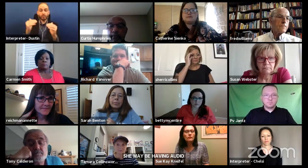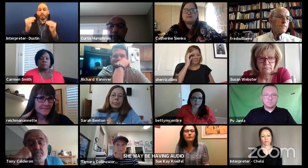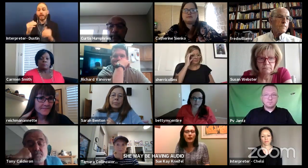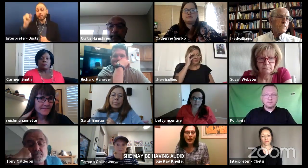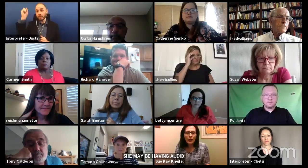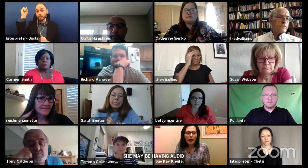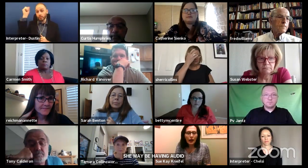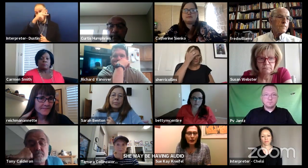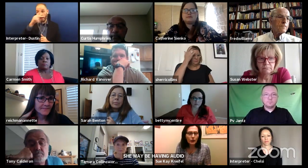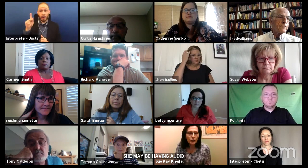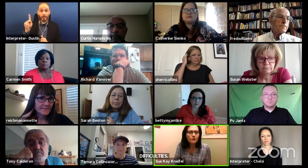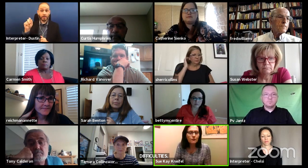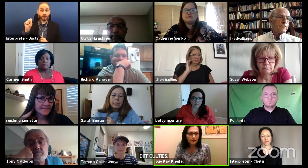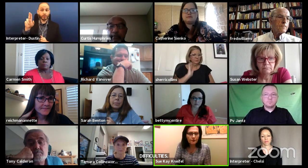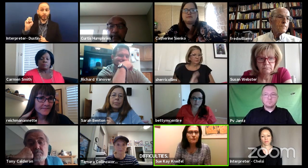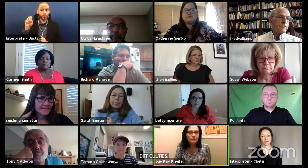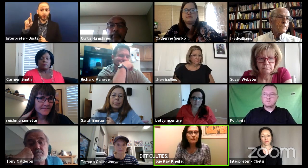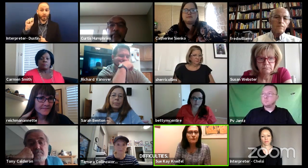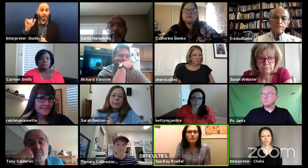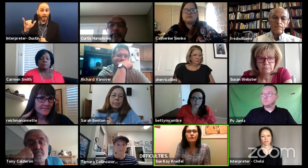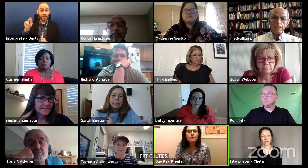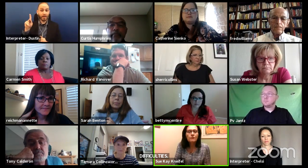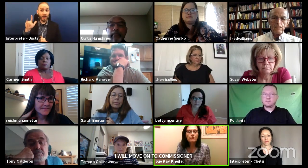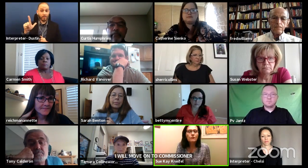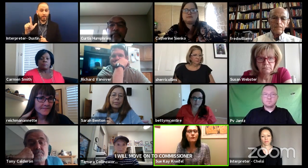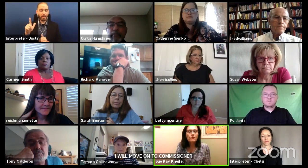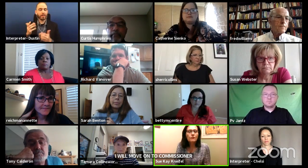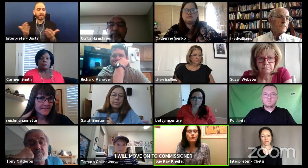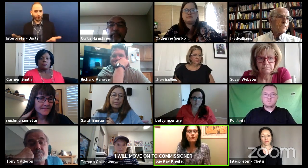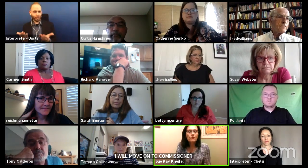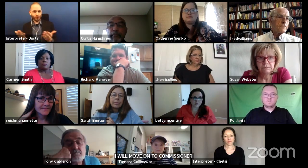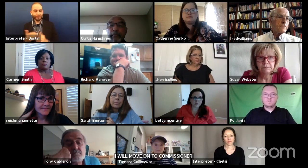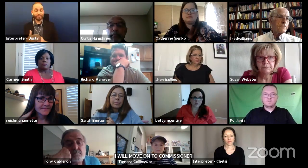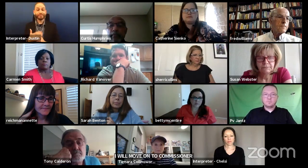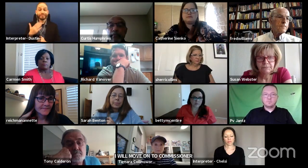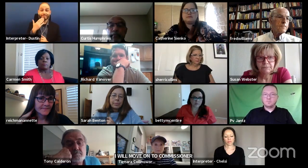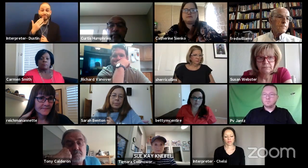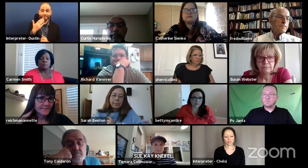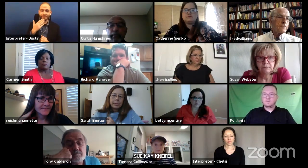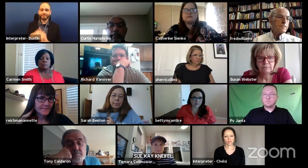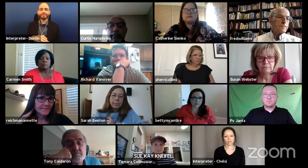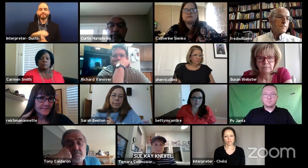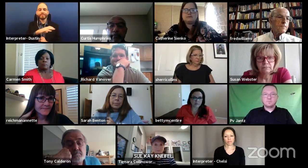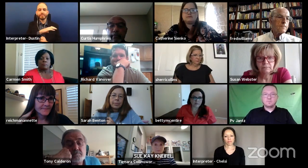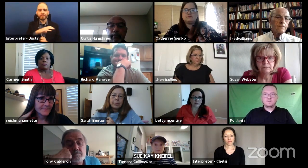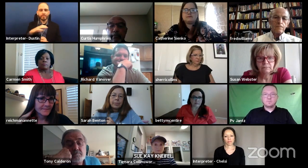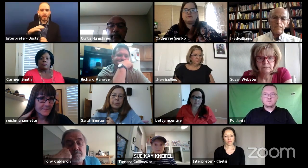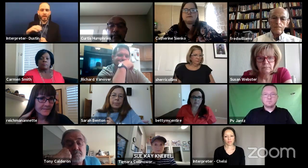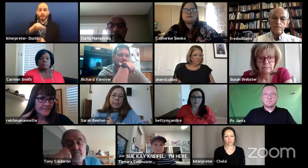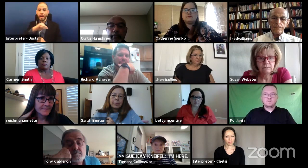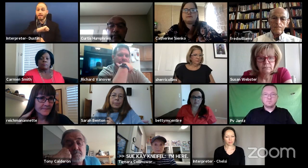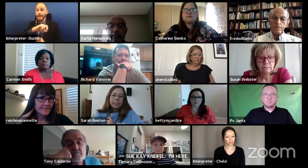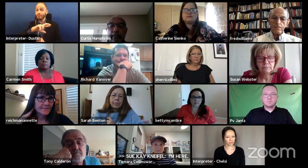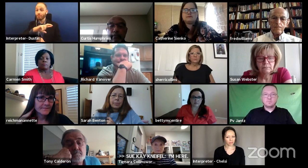Kneifel. I'm here. Thank you. Commissioner Annette Reichman.